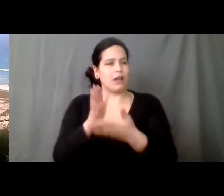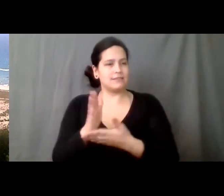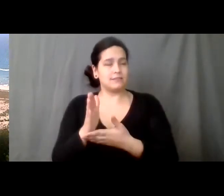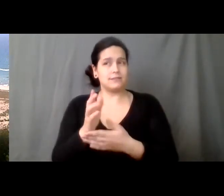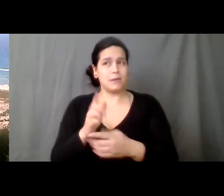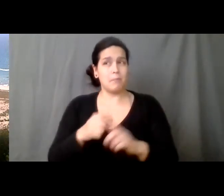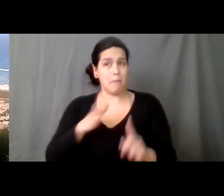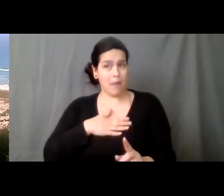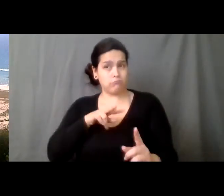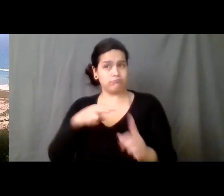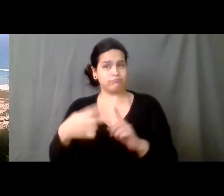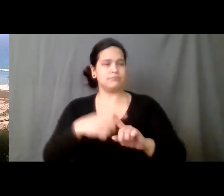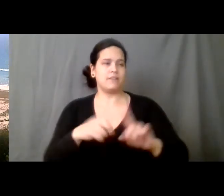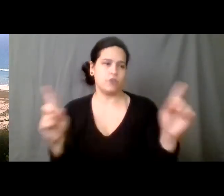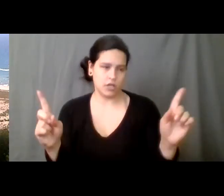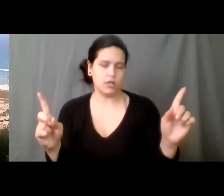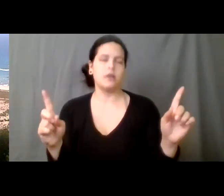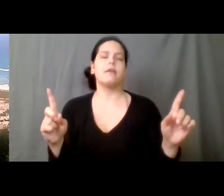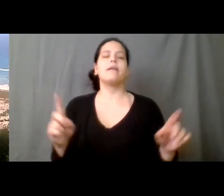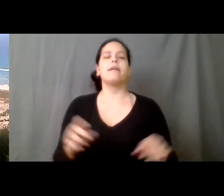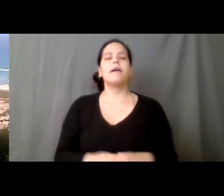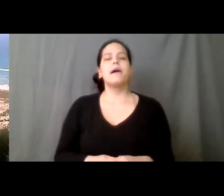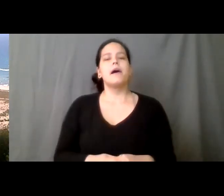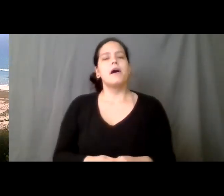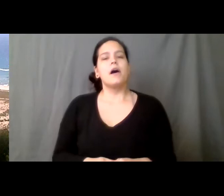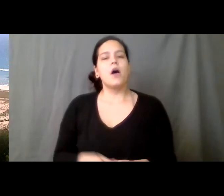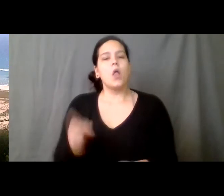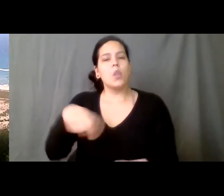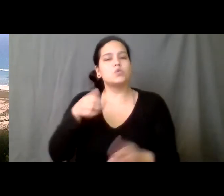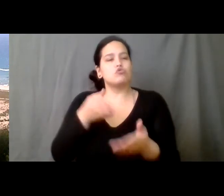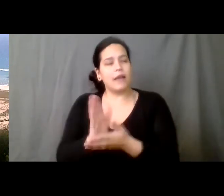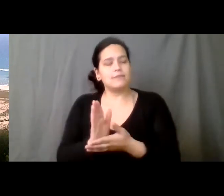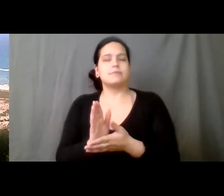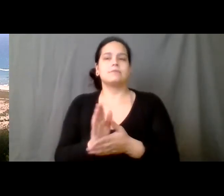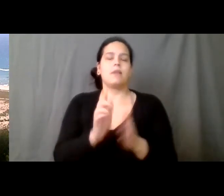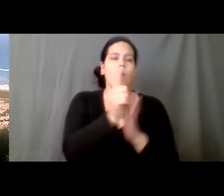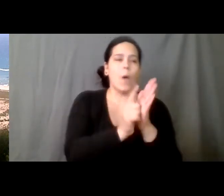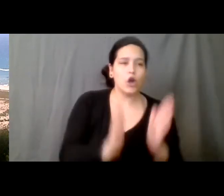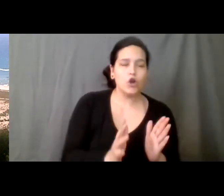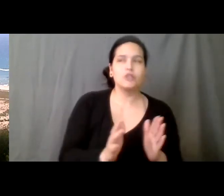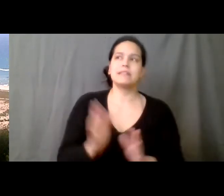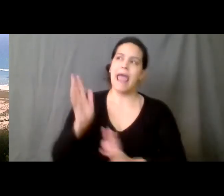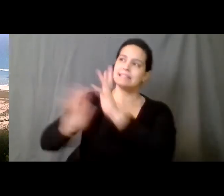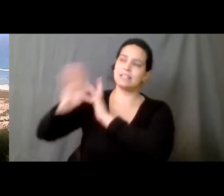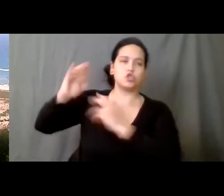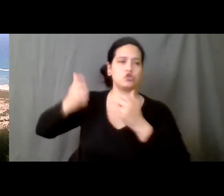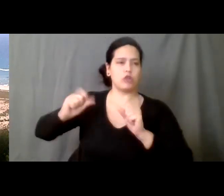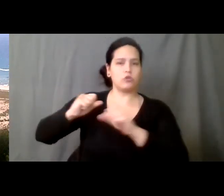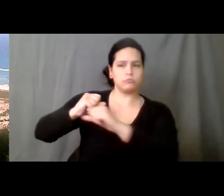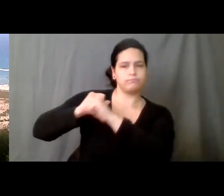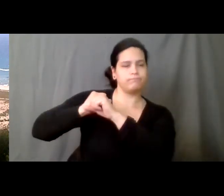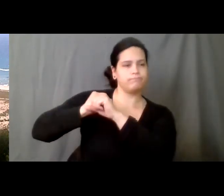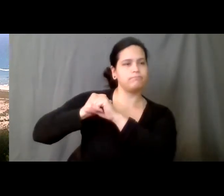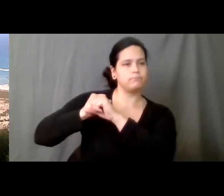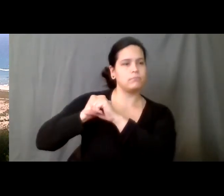this. Those rights that those warriors, those ancestors helped to protect. Because when they looked out and they were getting